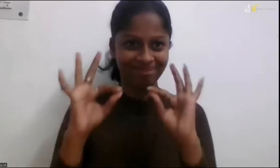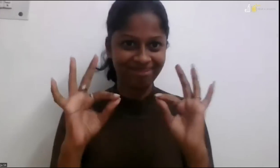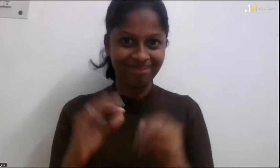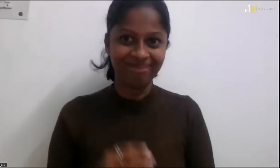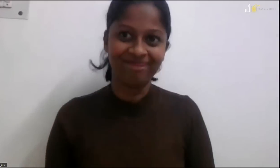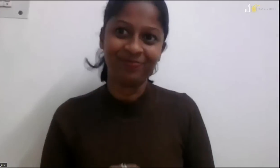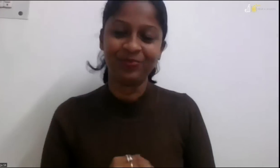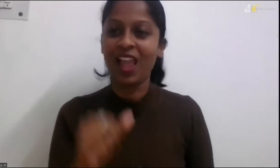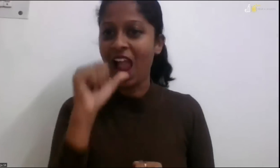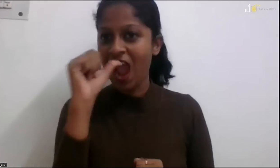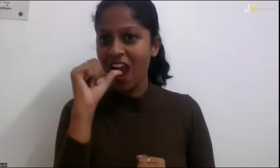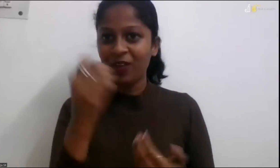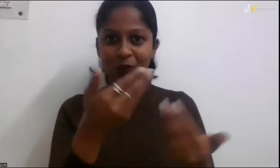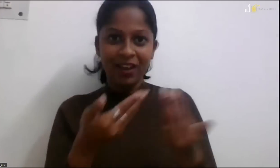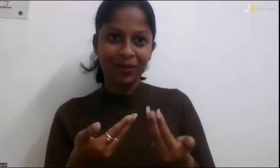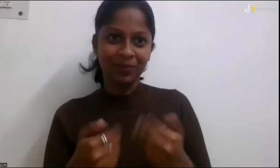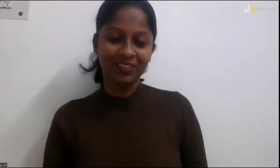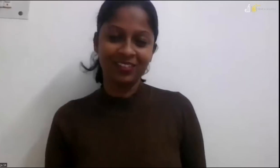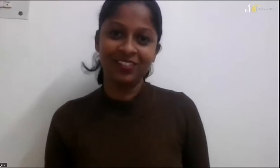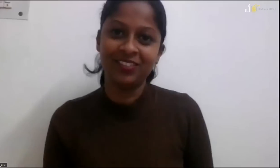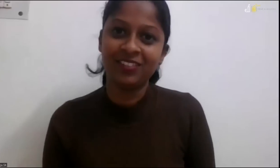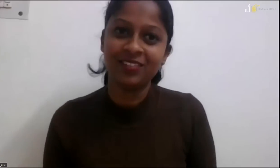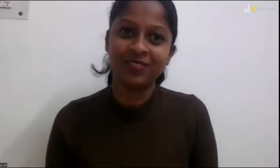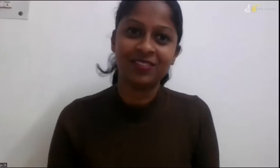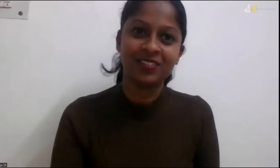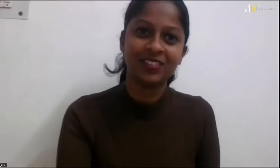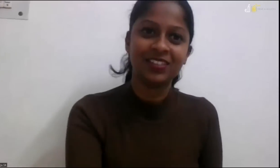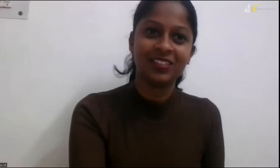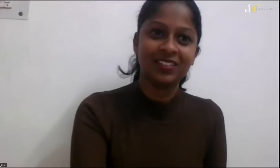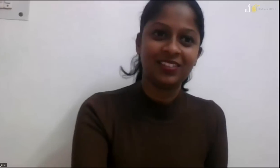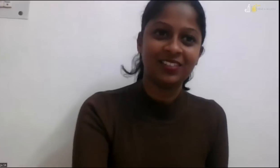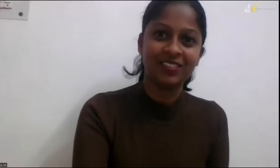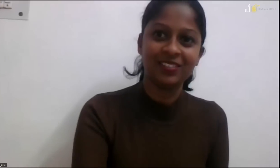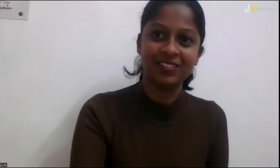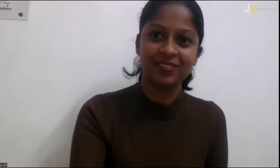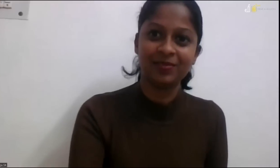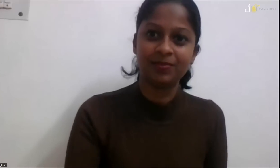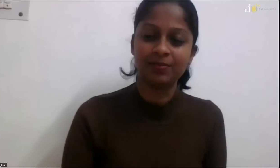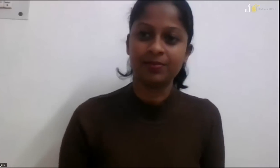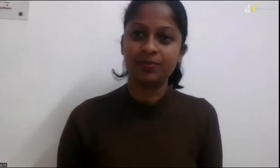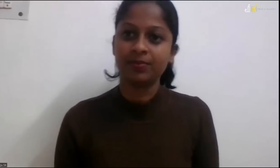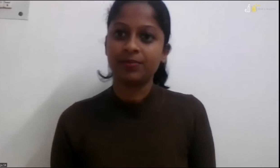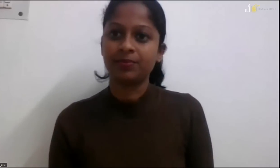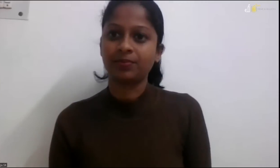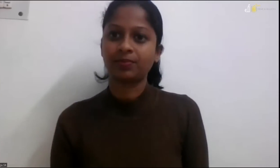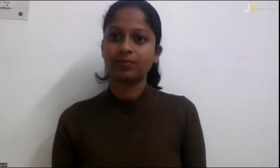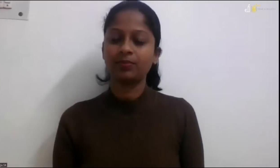for the discussion on the later period. But yes, right now we can invite our panelists.